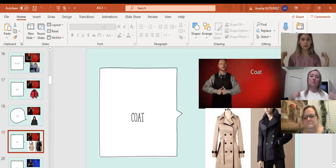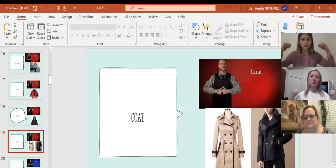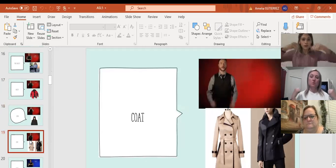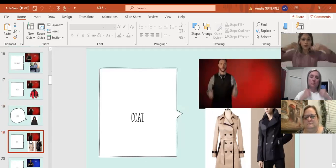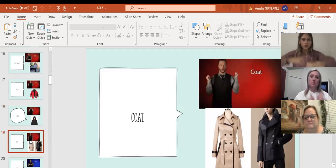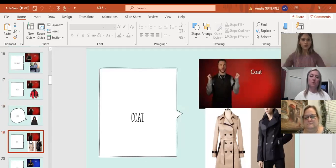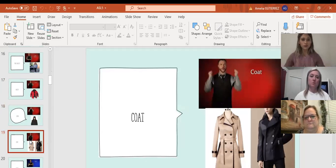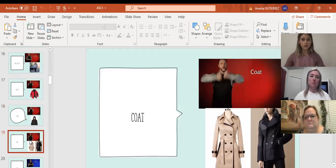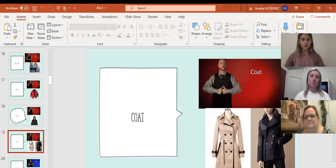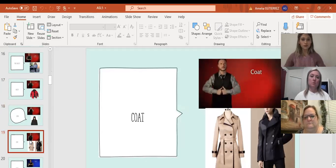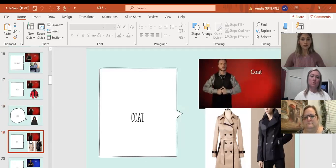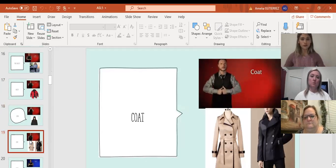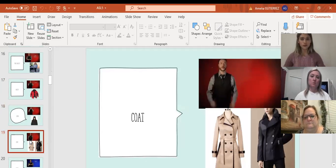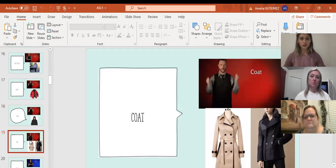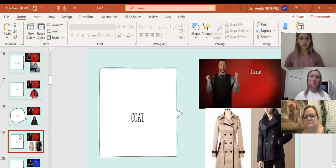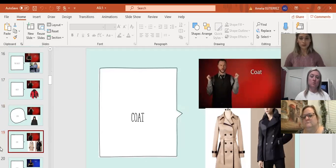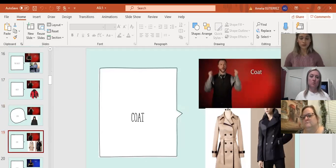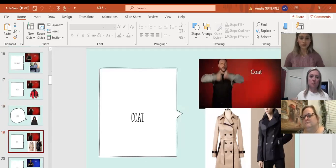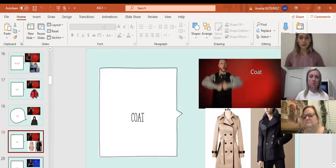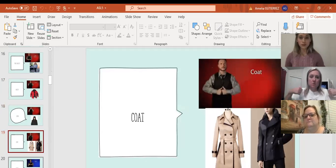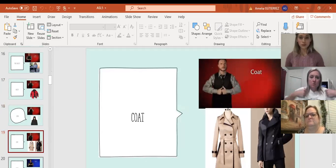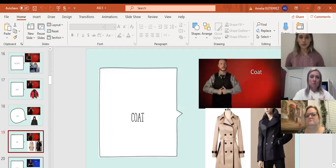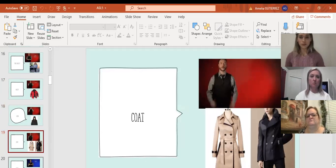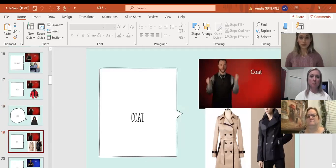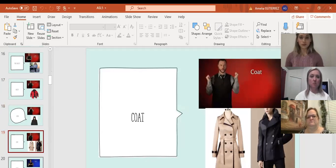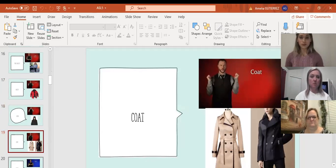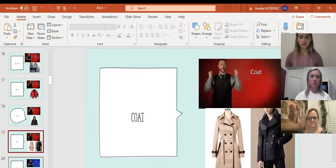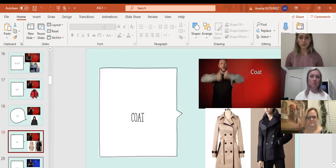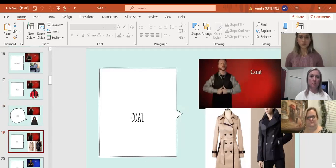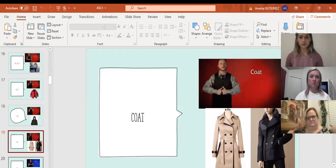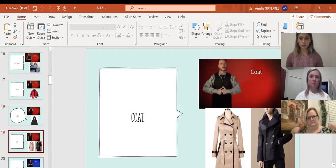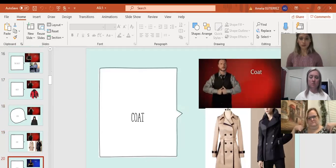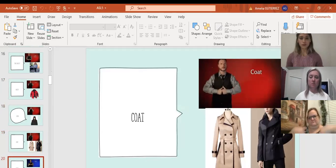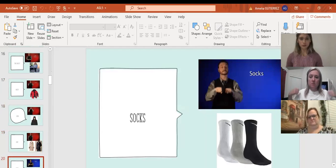So your shoulders come up and over too on this one.